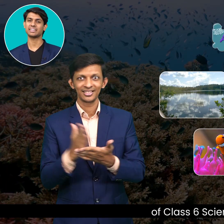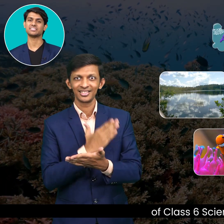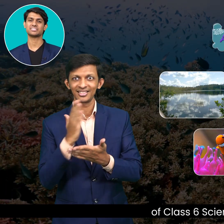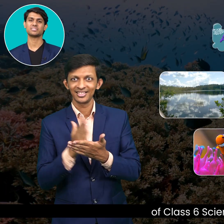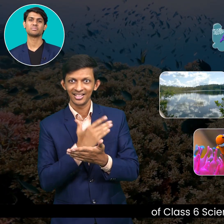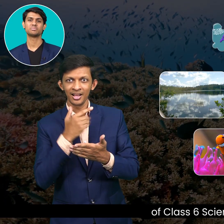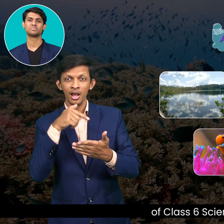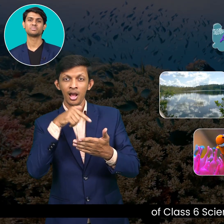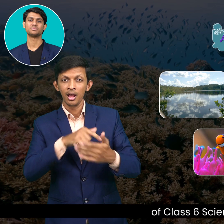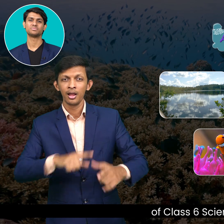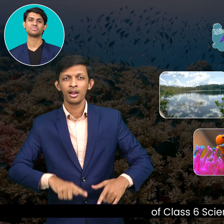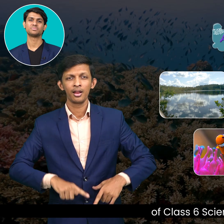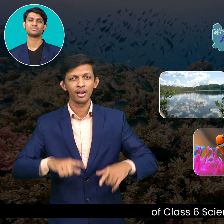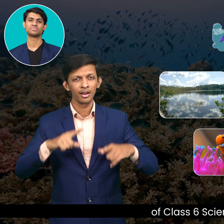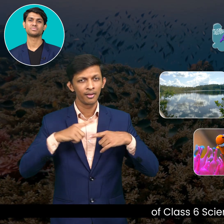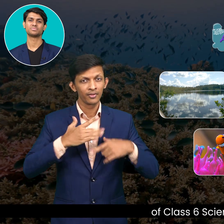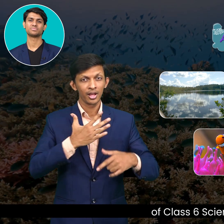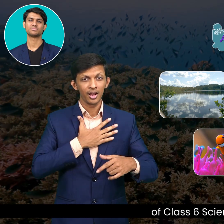6 Science.